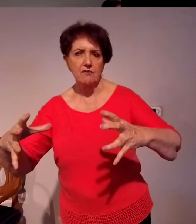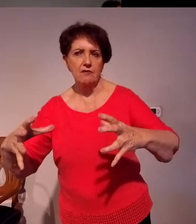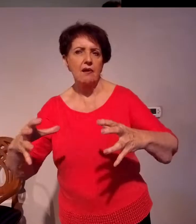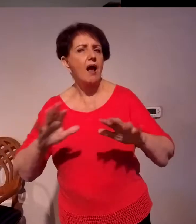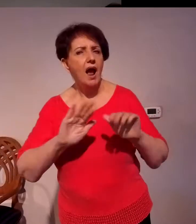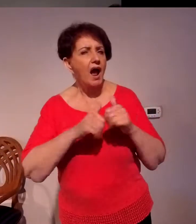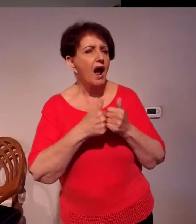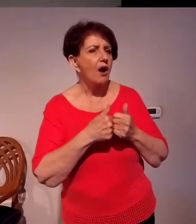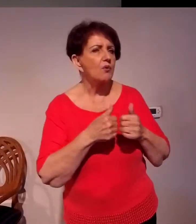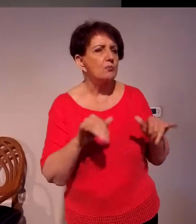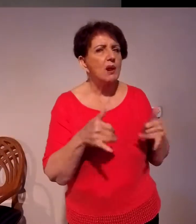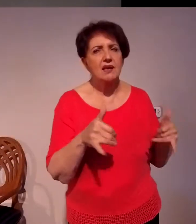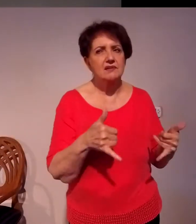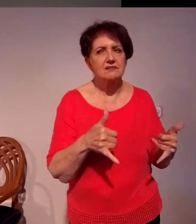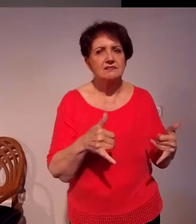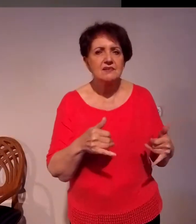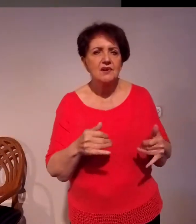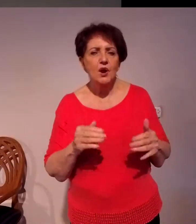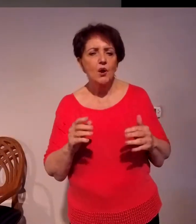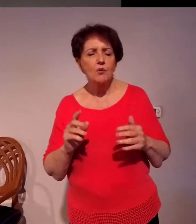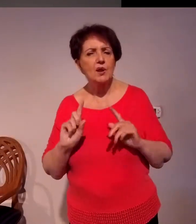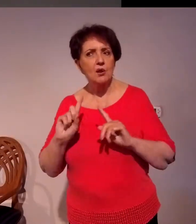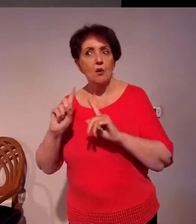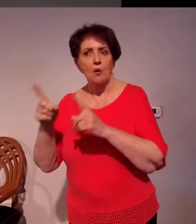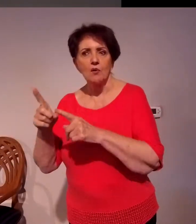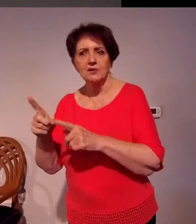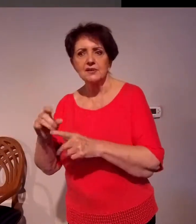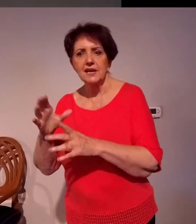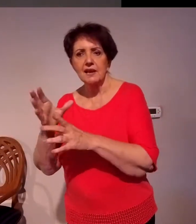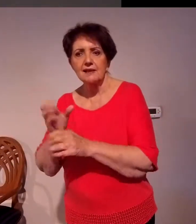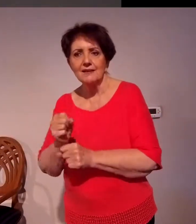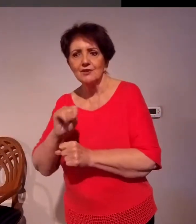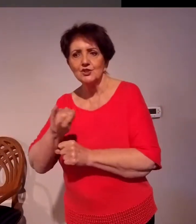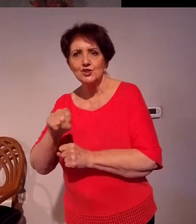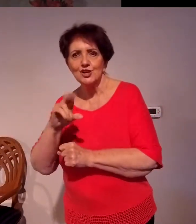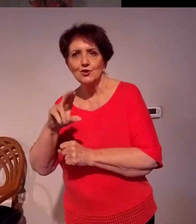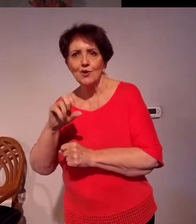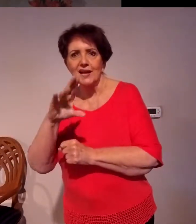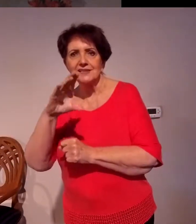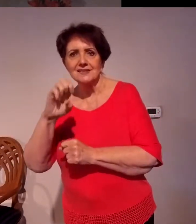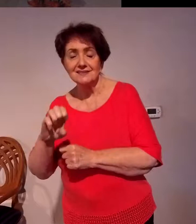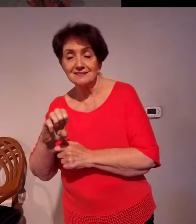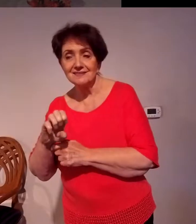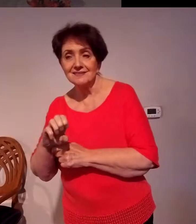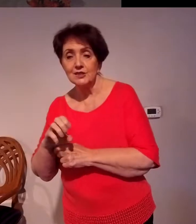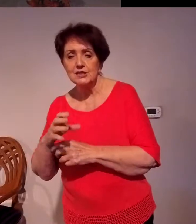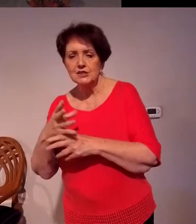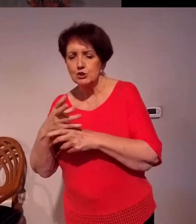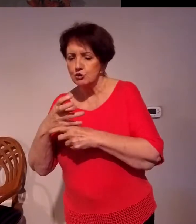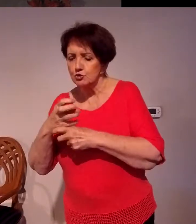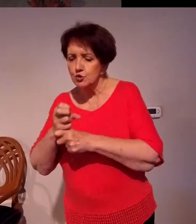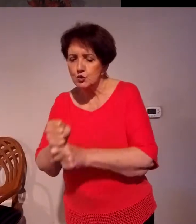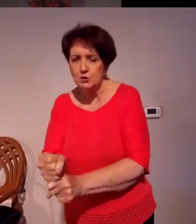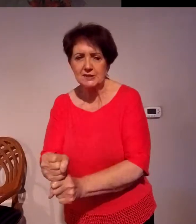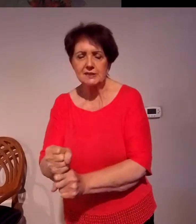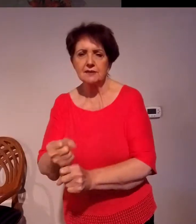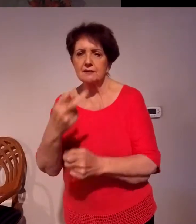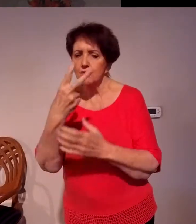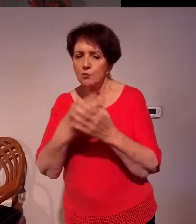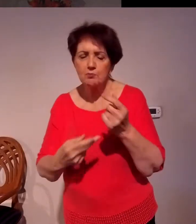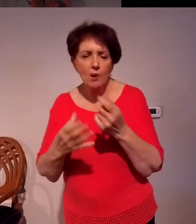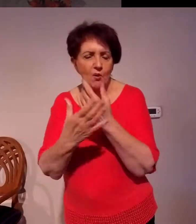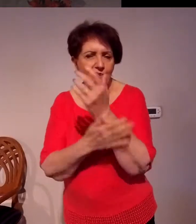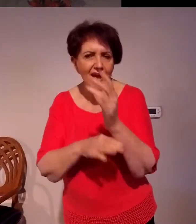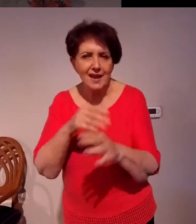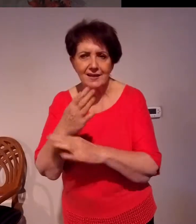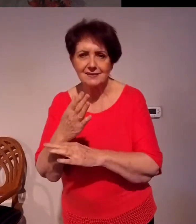we going for the juice? Squeezing it with both hands, opening ourselves up to the